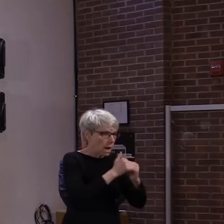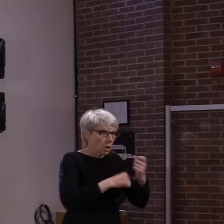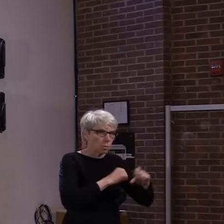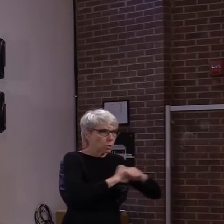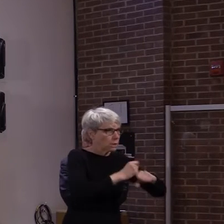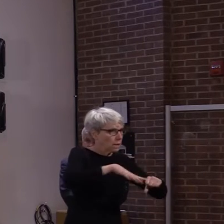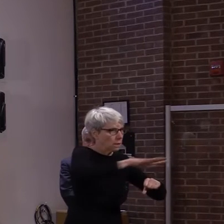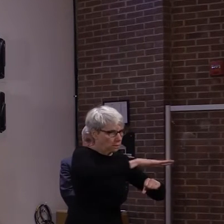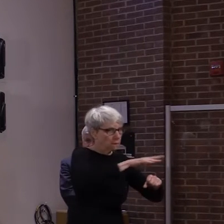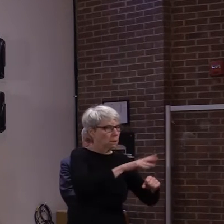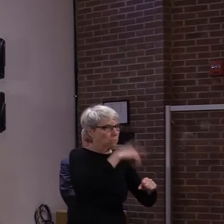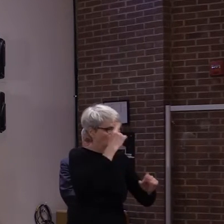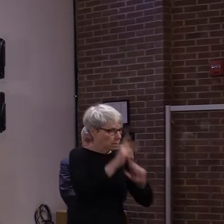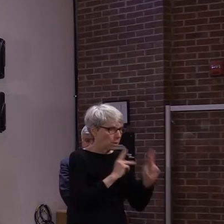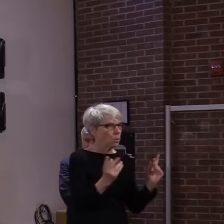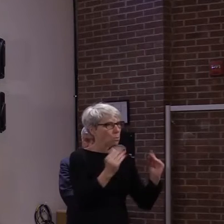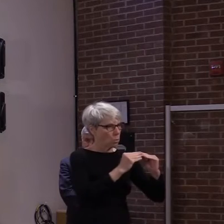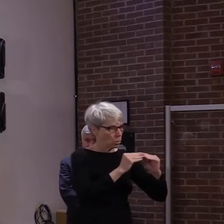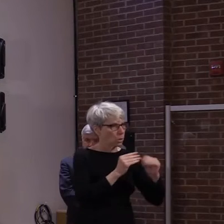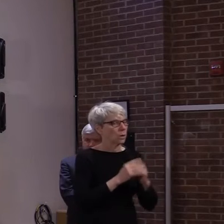careers of